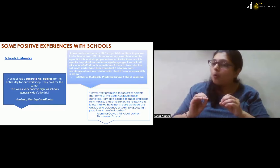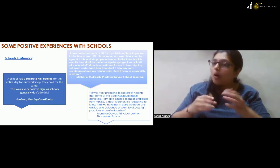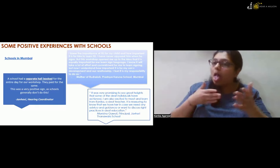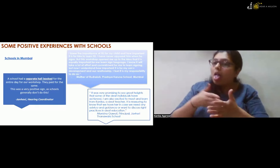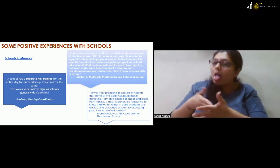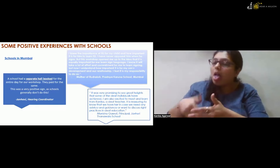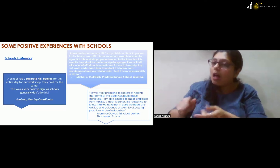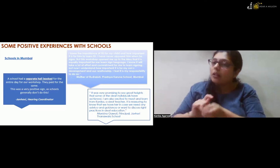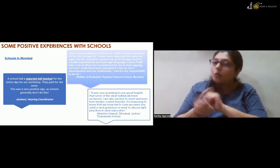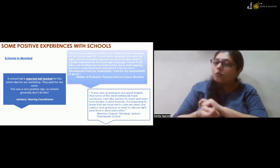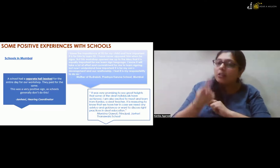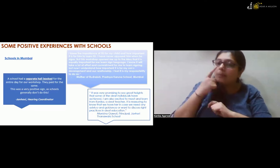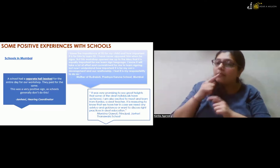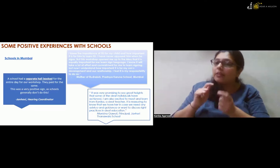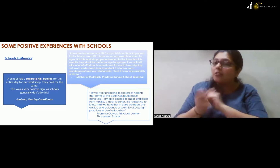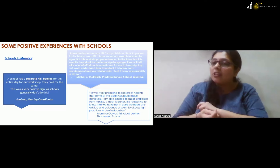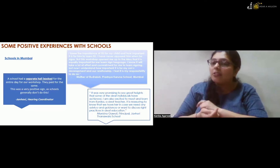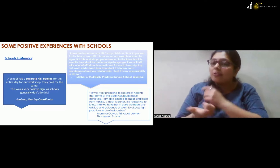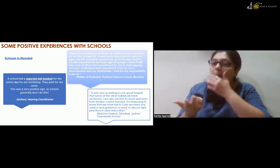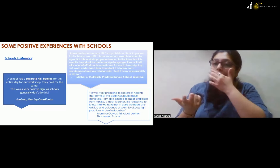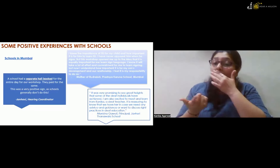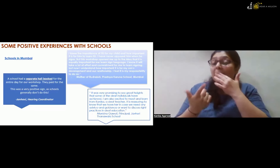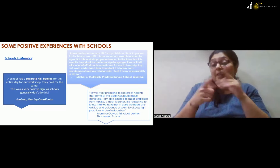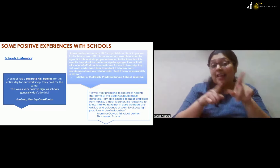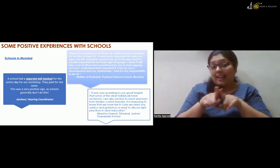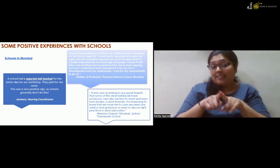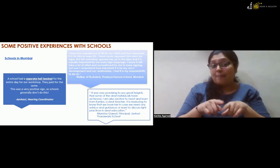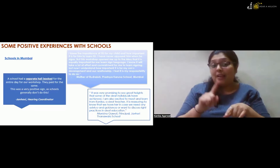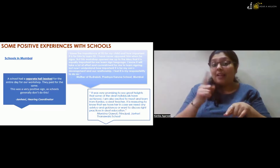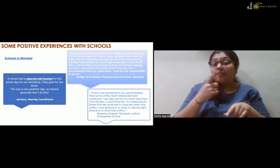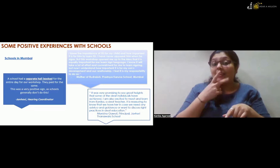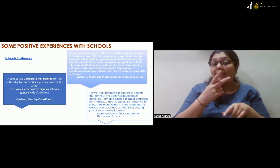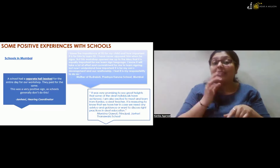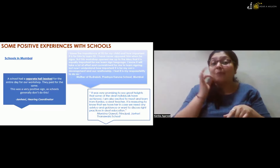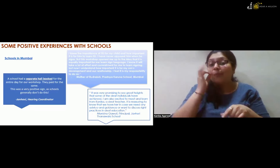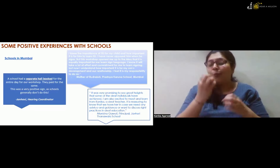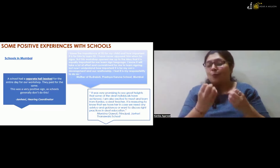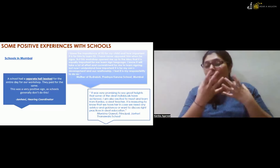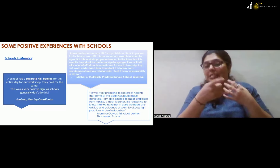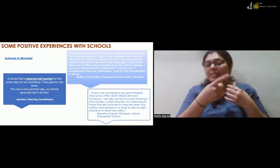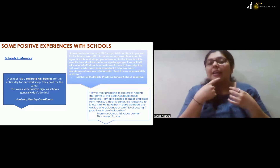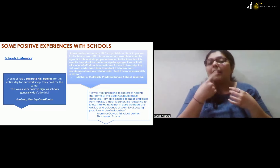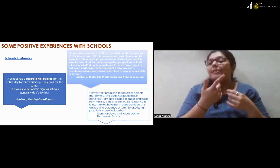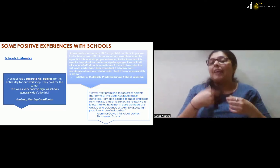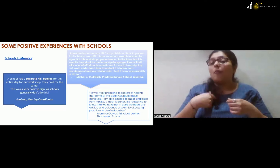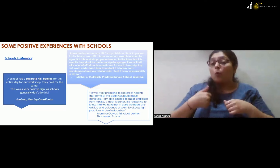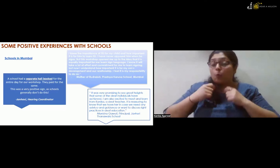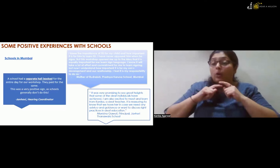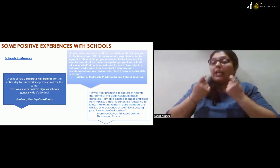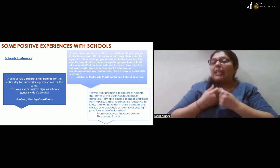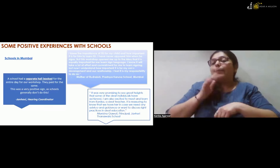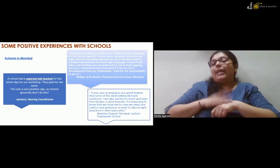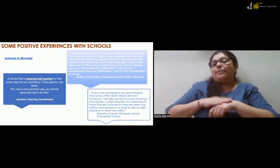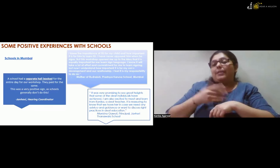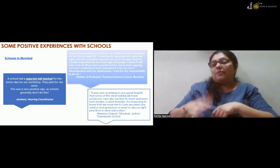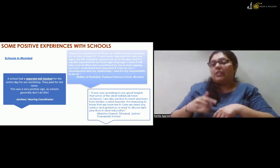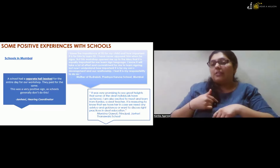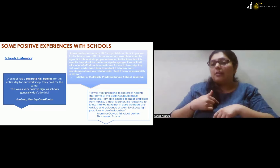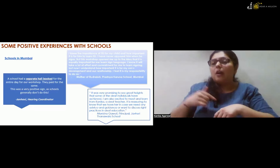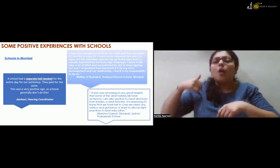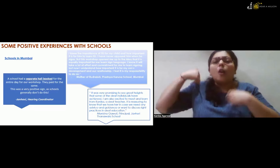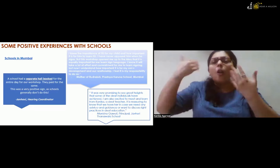of things, which they were honest enough to tell us that, there was so much newness and novelty in this information, which we didn't know